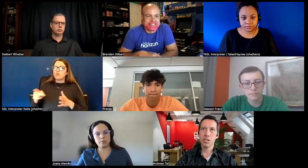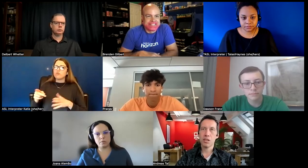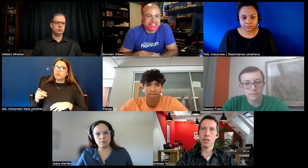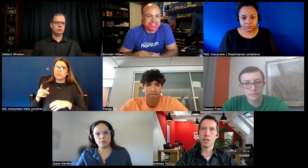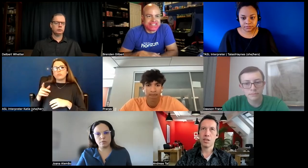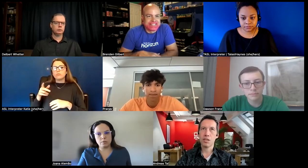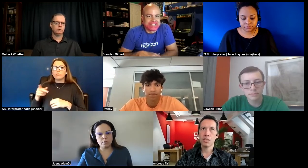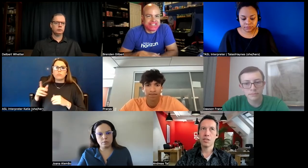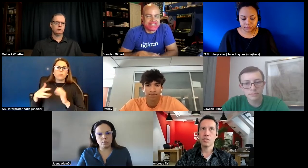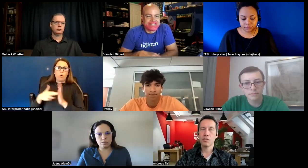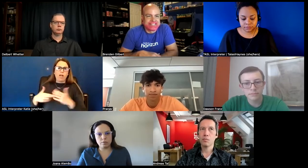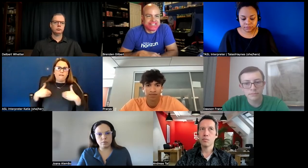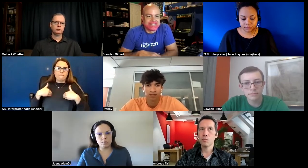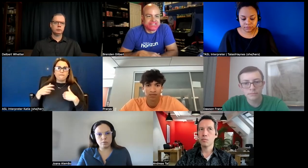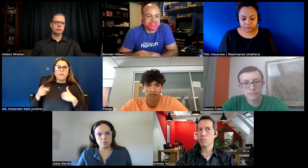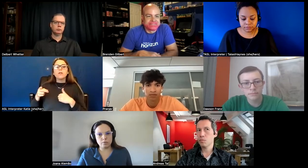uh